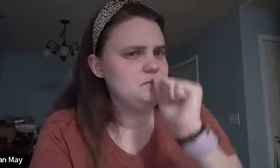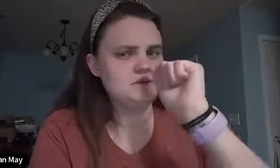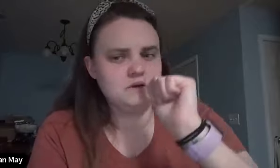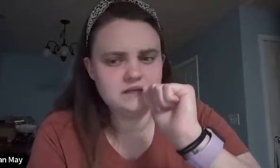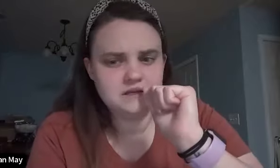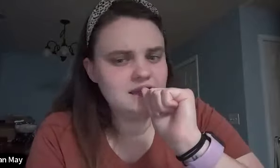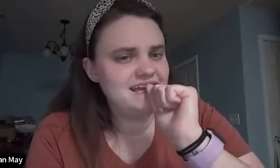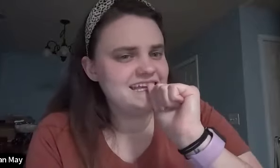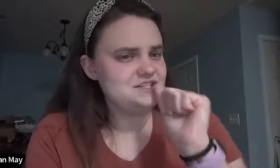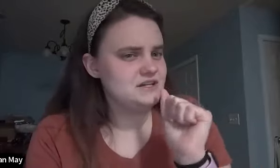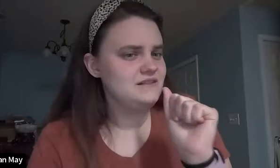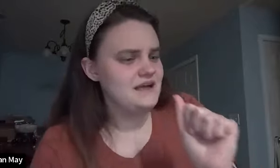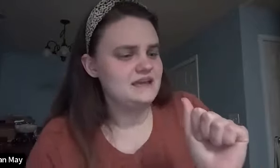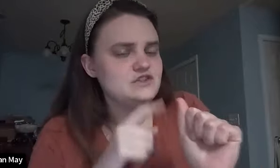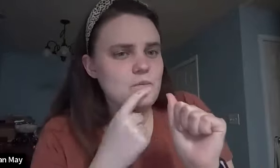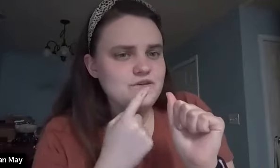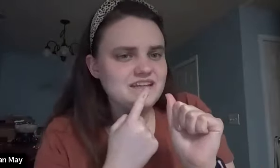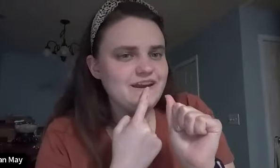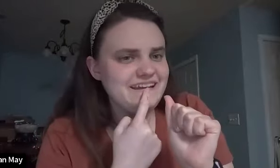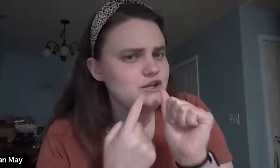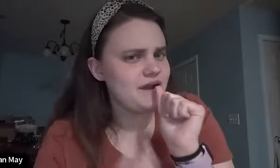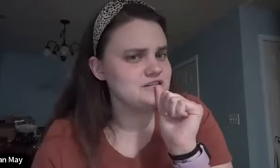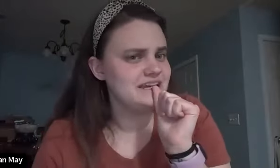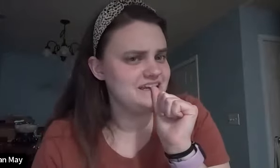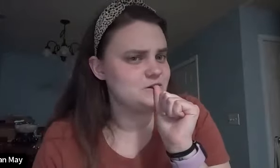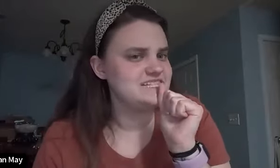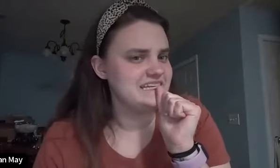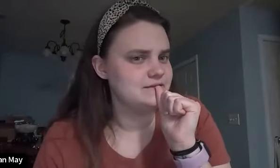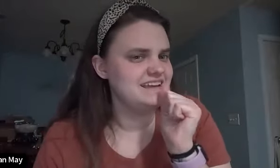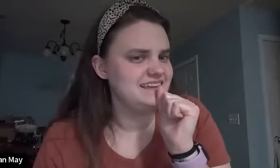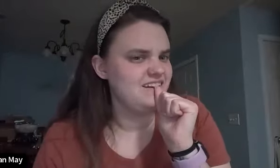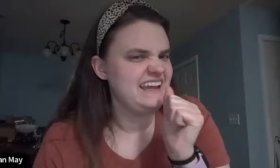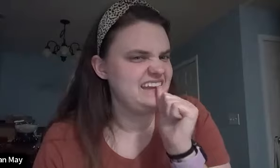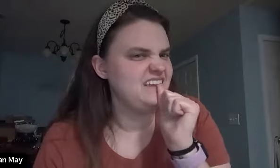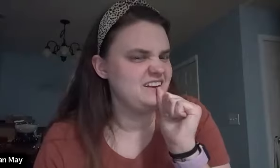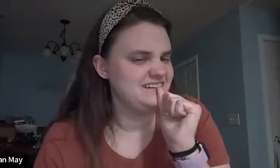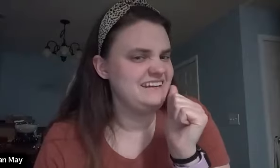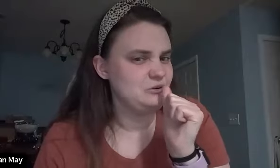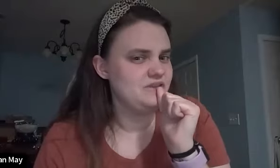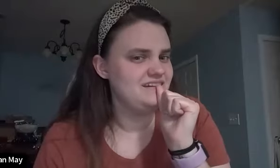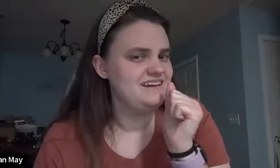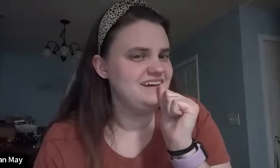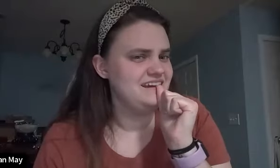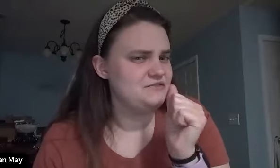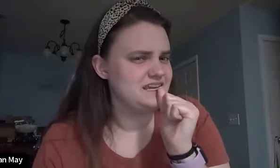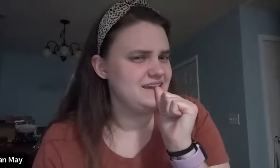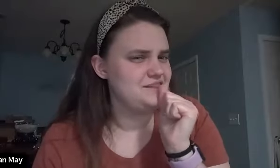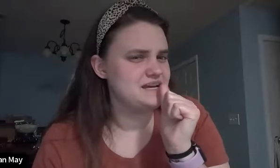weird one, is you're gonna like, it's almost like you're actually hitting your teeth, like you're hitting like your tooth, and you're flicking it with your tongue, and